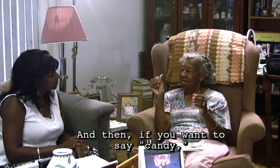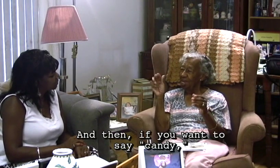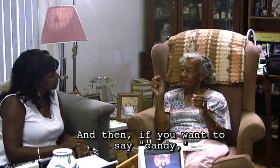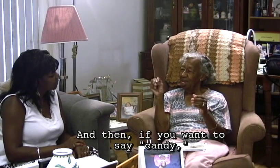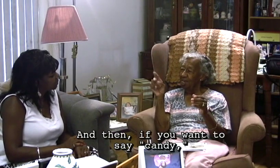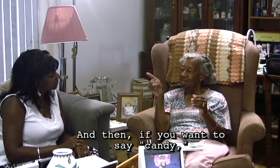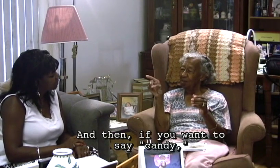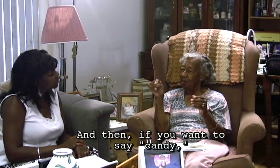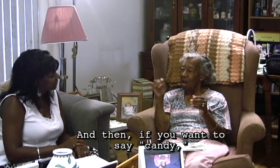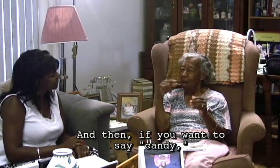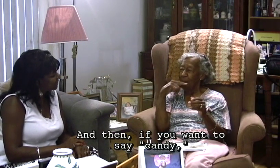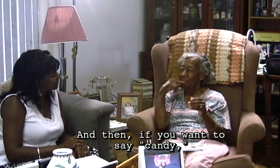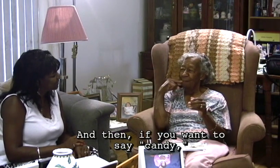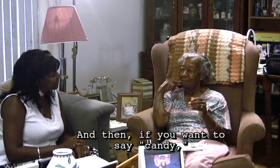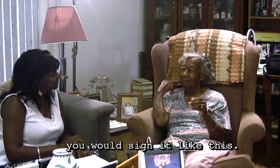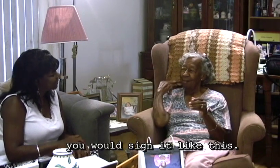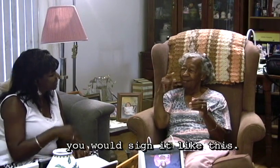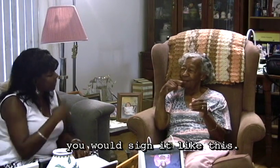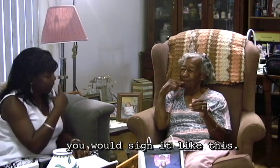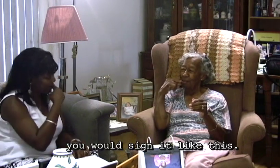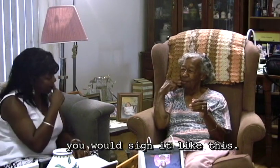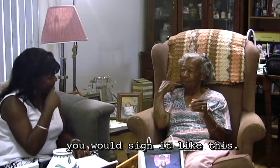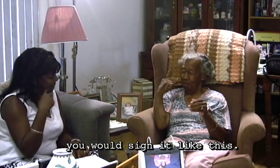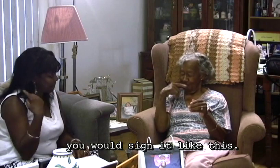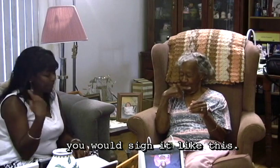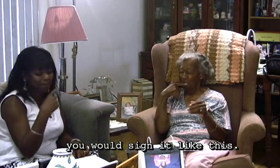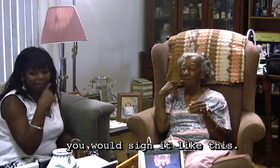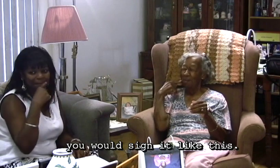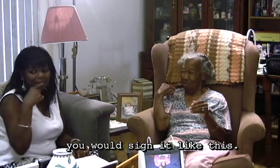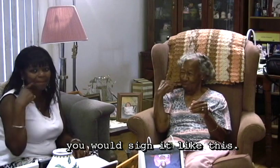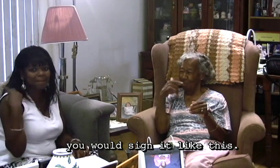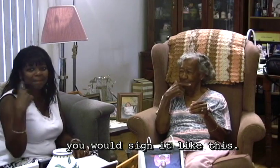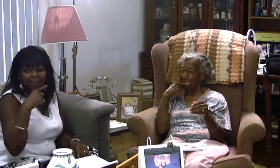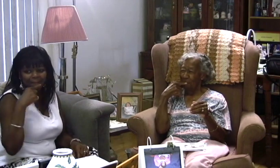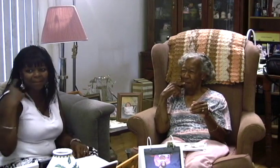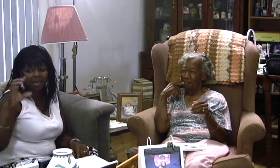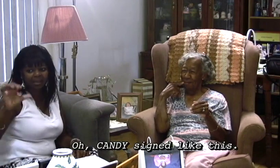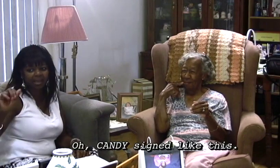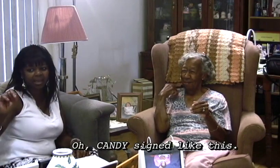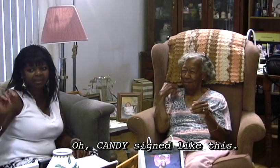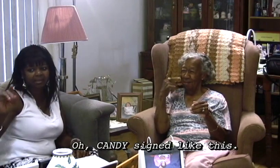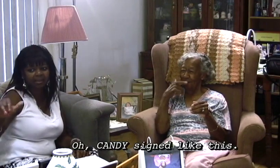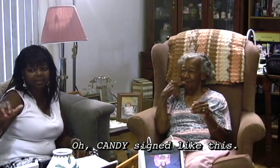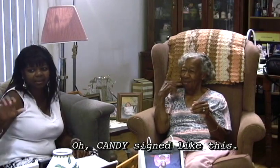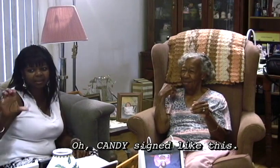And then if you want to say candy, you would sign it like this. Oh, candy, sign like this.